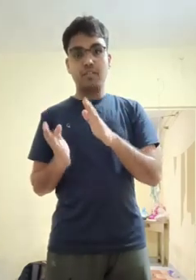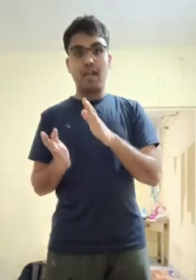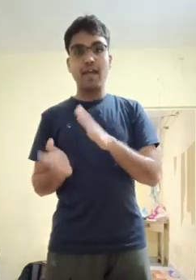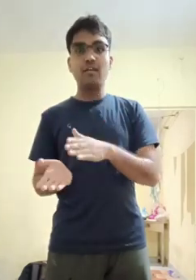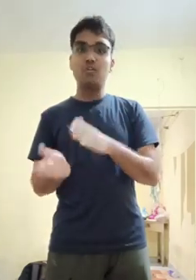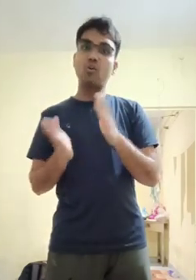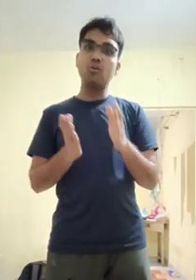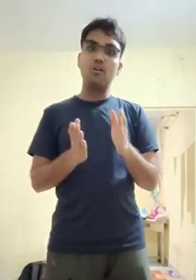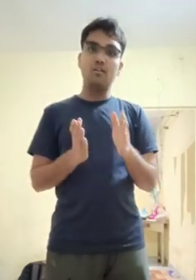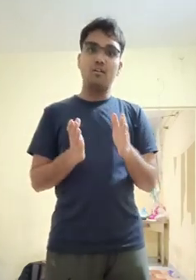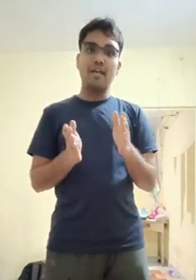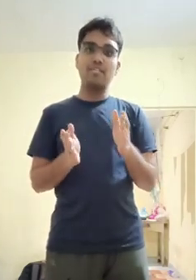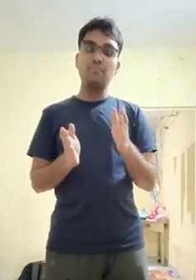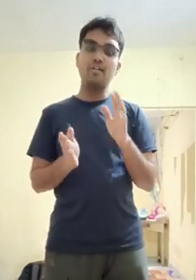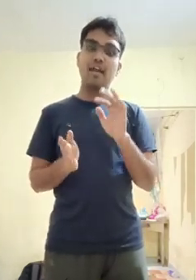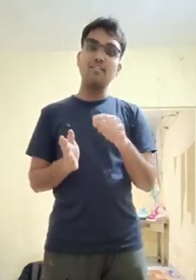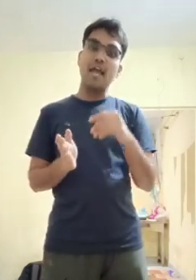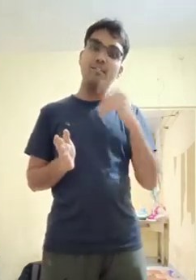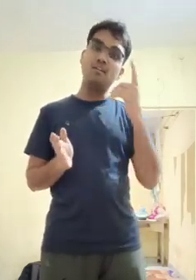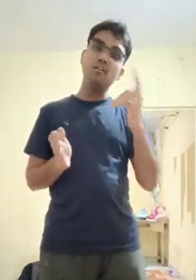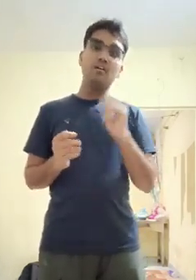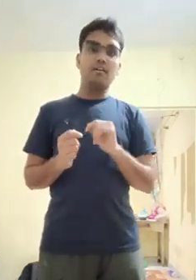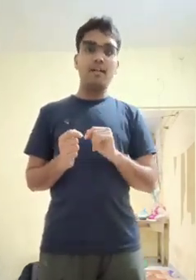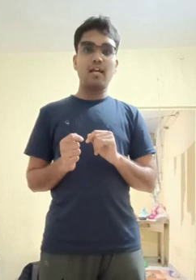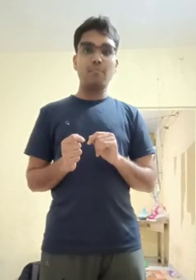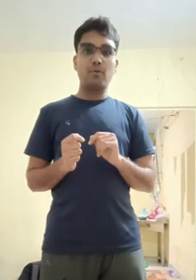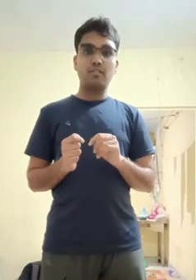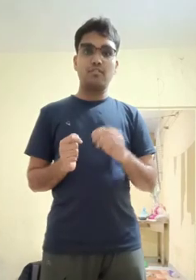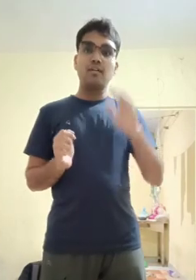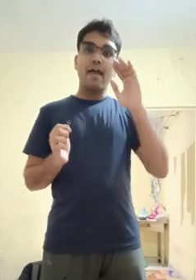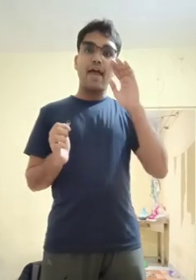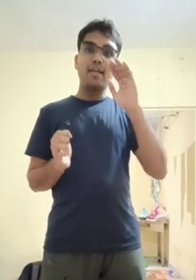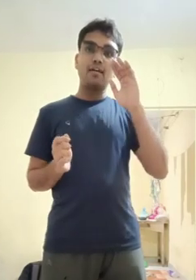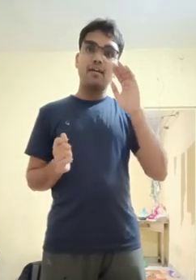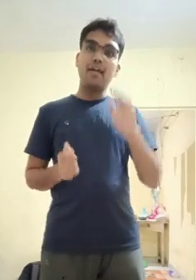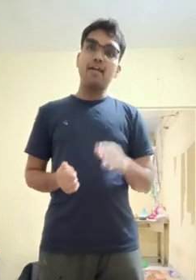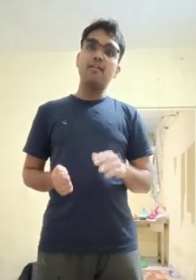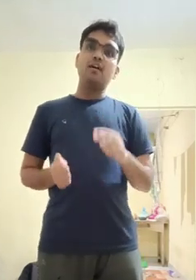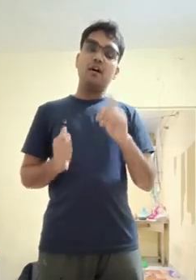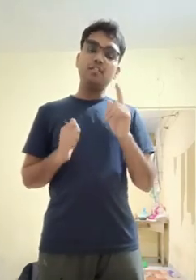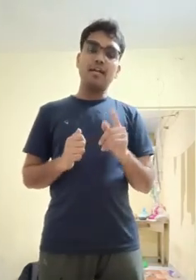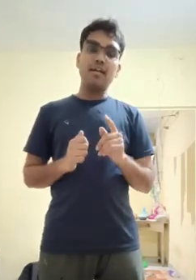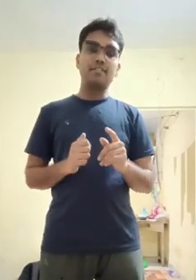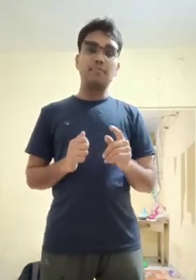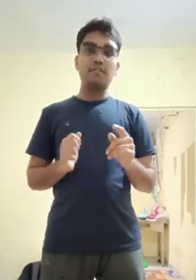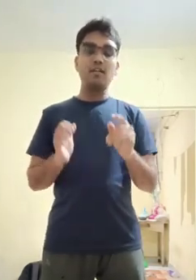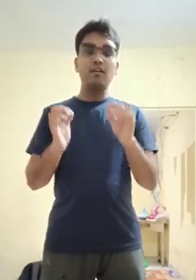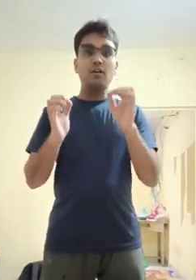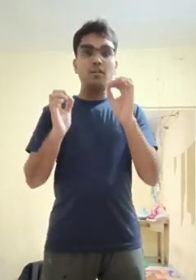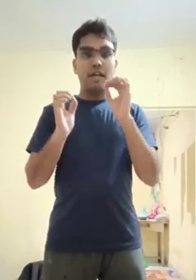and go exception rise at the runtime process. And in unchecked